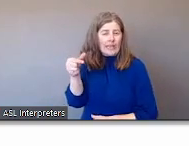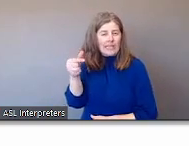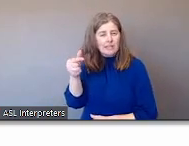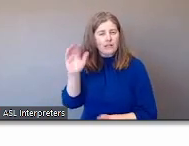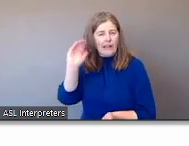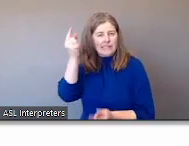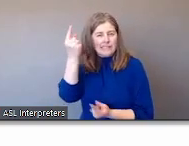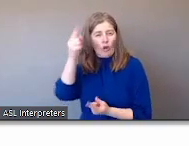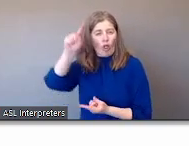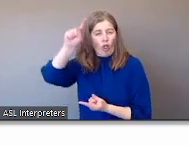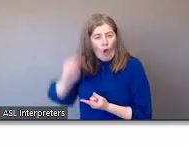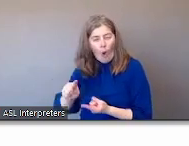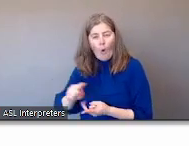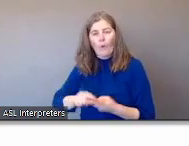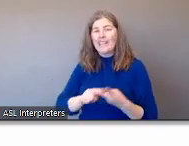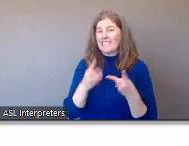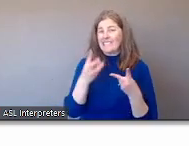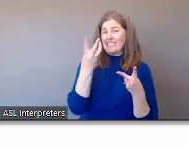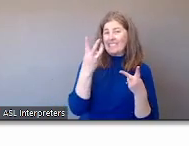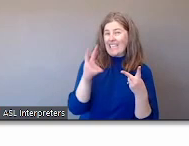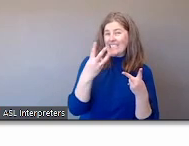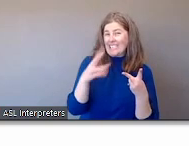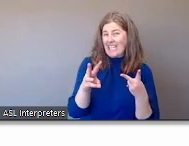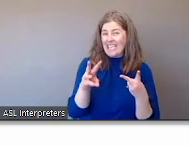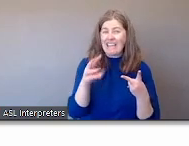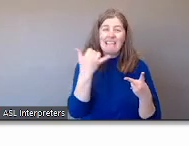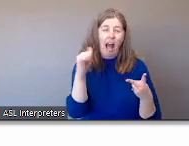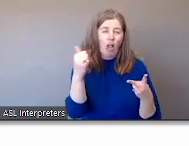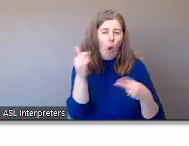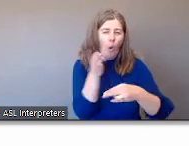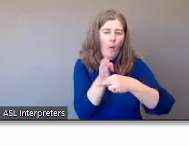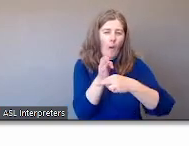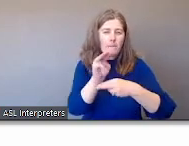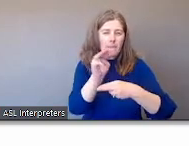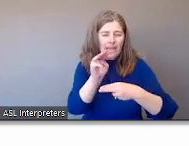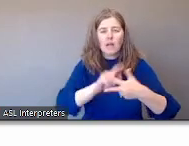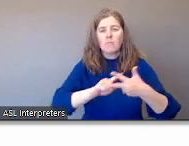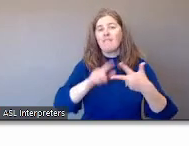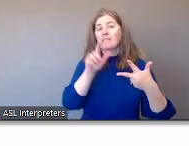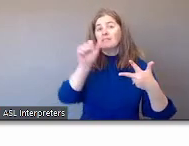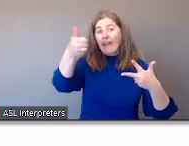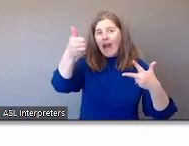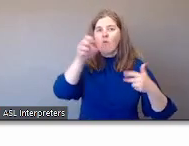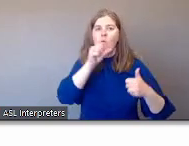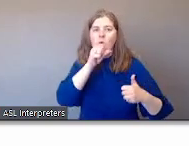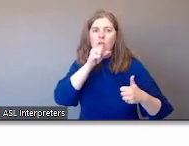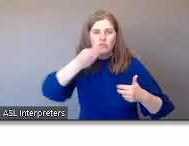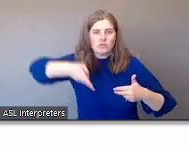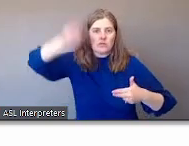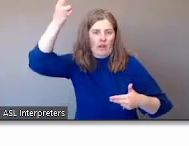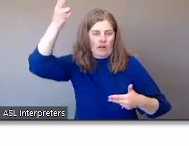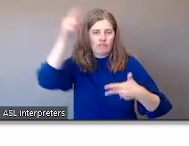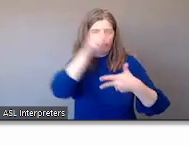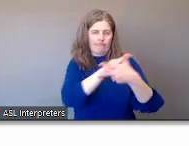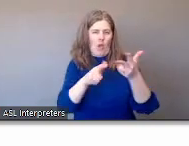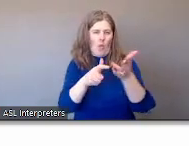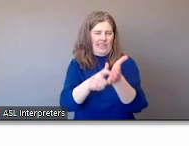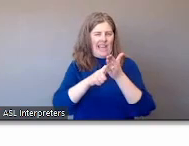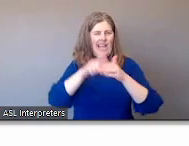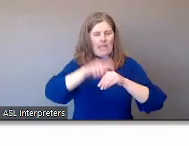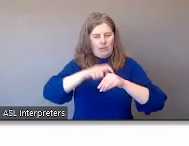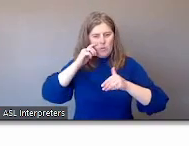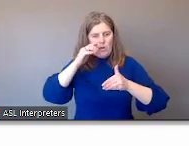16 counties in yellow or medium, 10 counties in orange or high. It'll take some time to move into